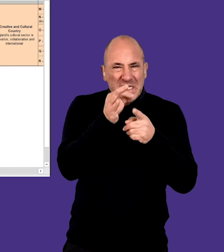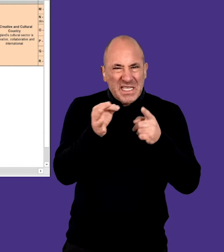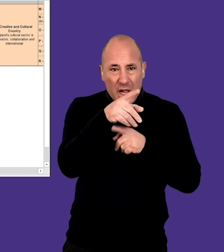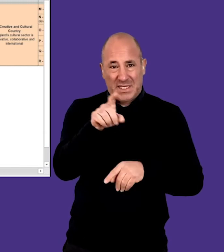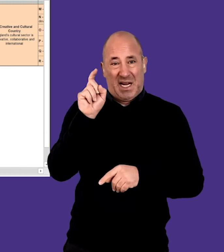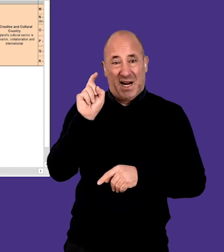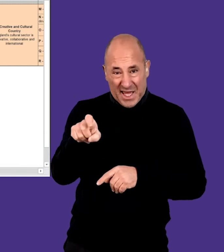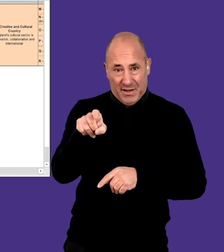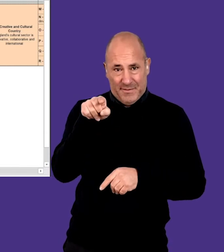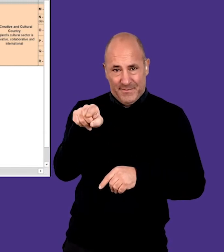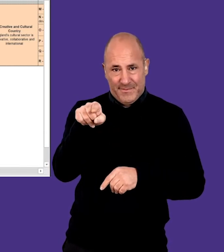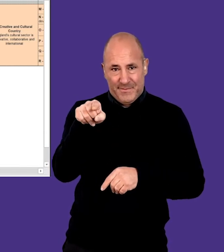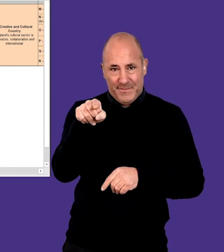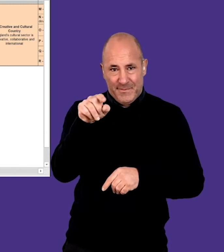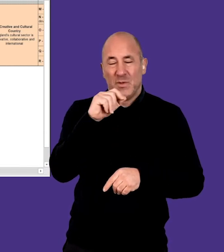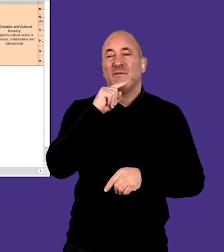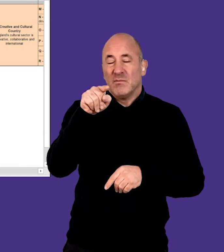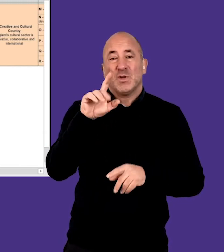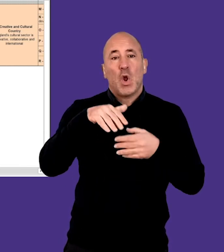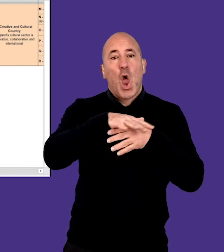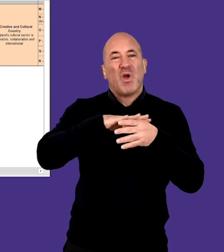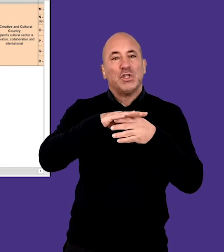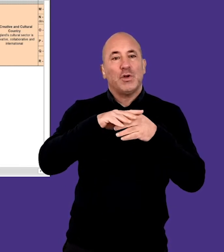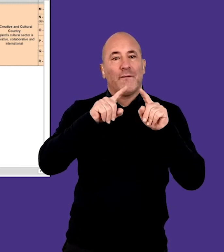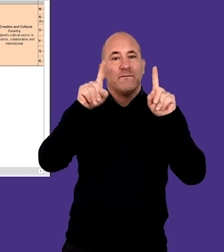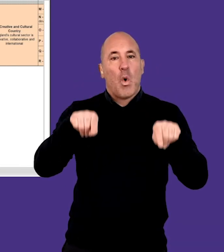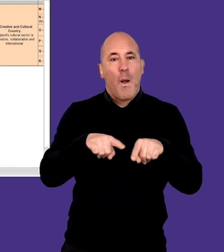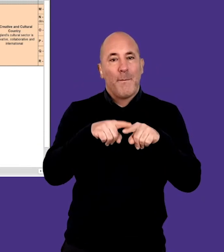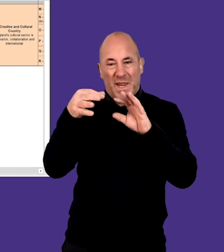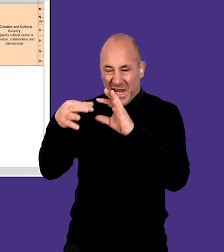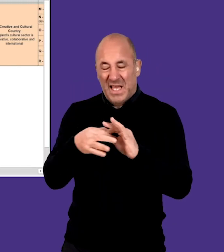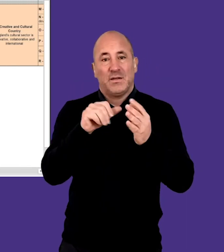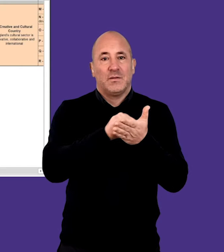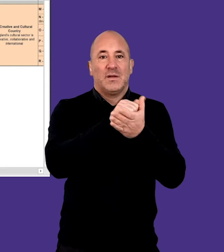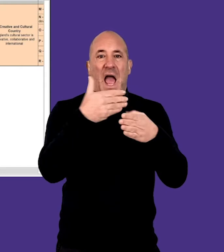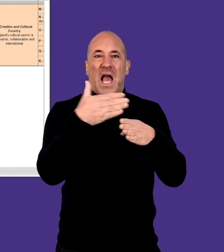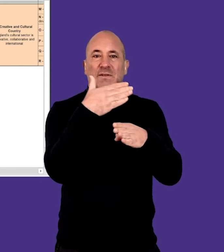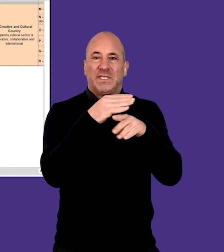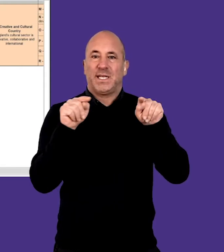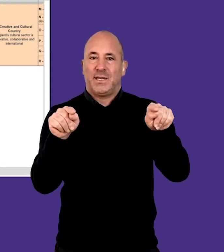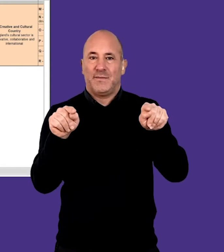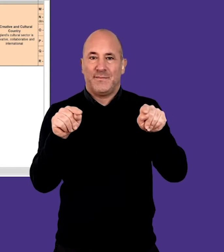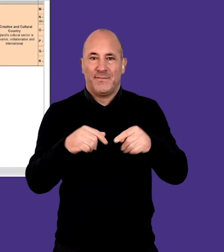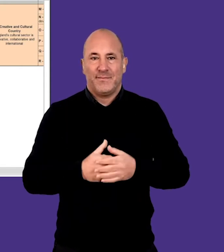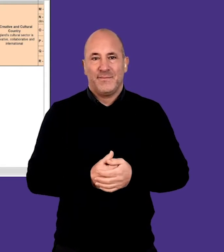under Location Details, you'll be taken to a location form for the relevant activity you've entered.